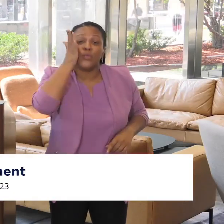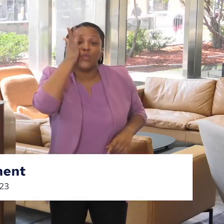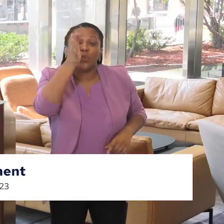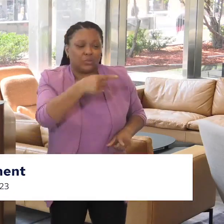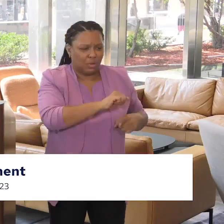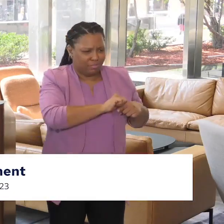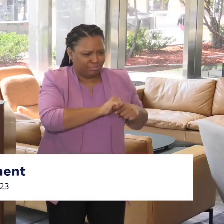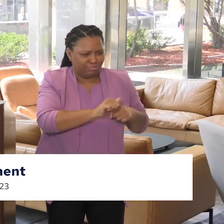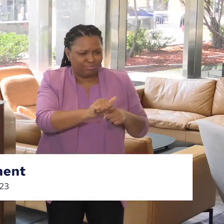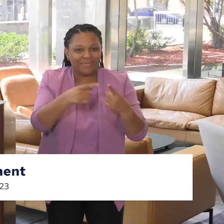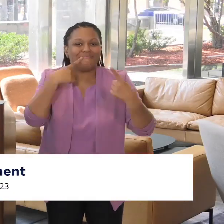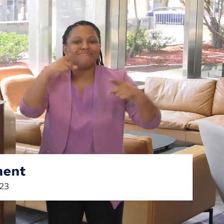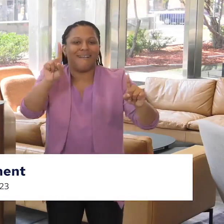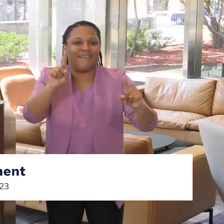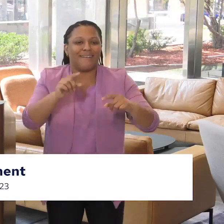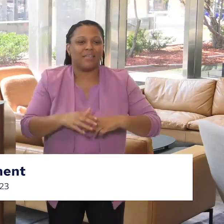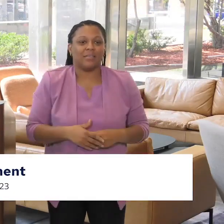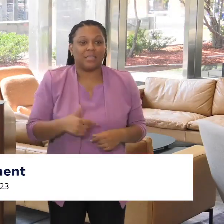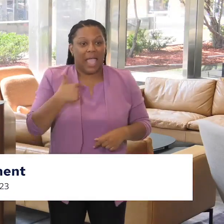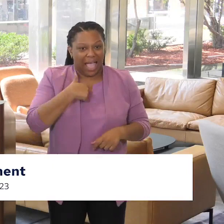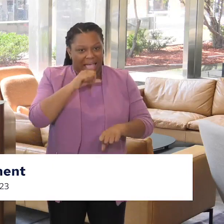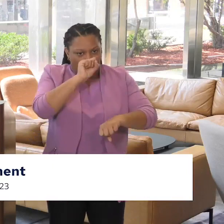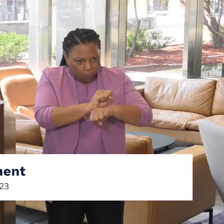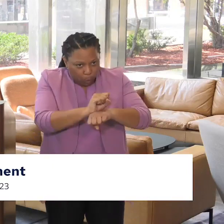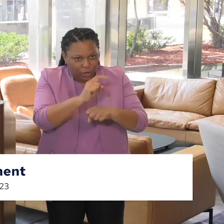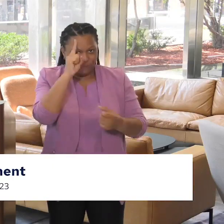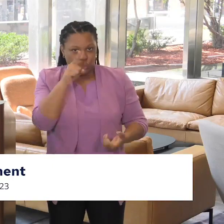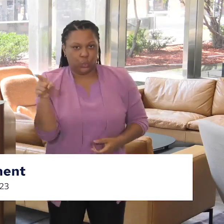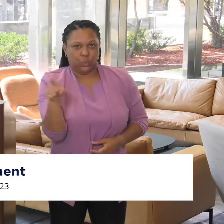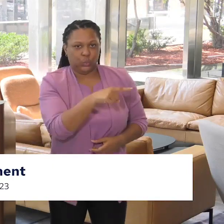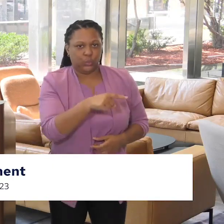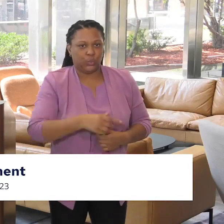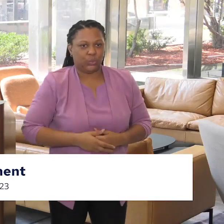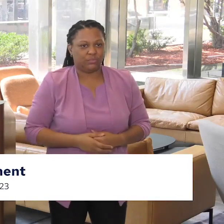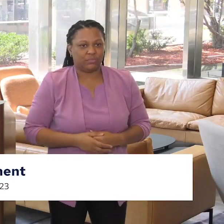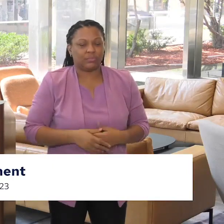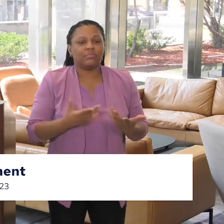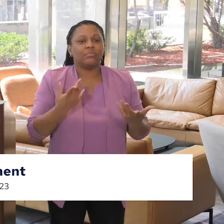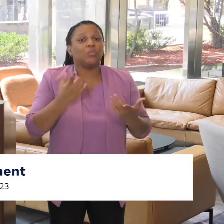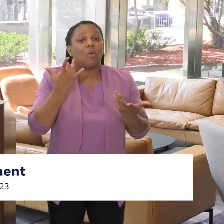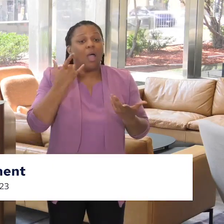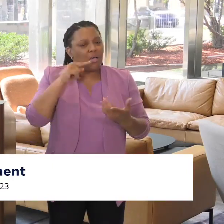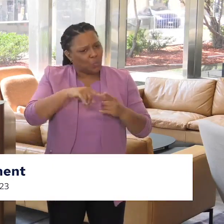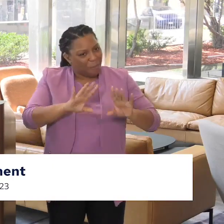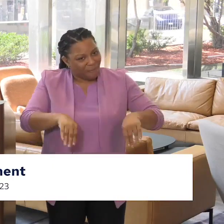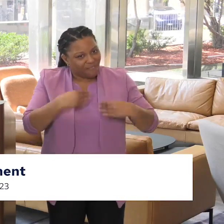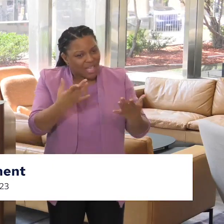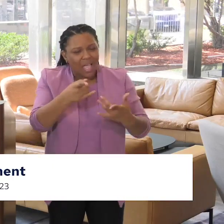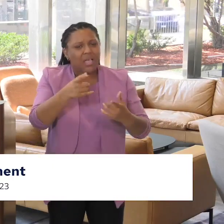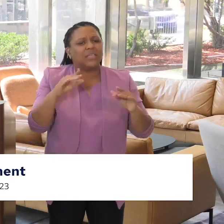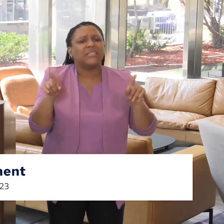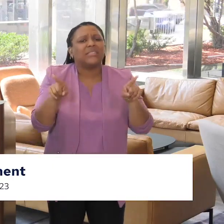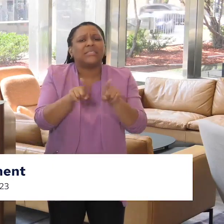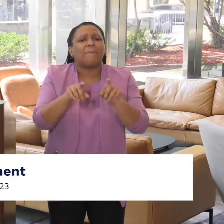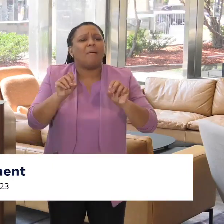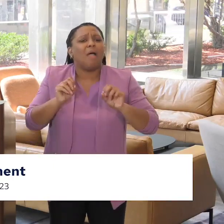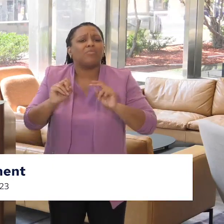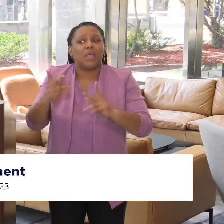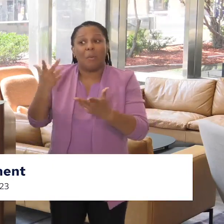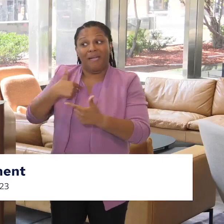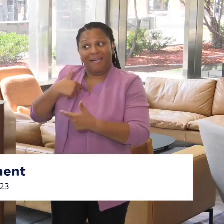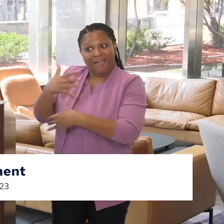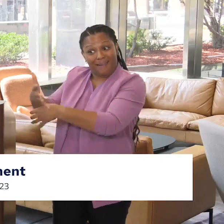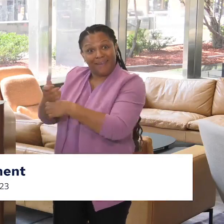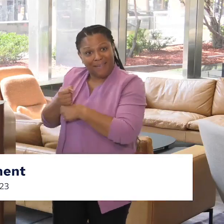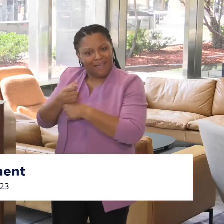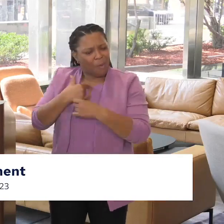mistake that I work for you to provide you the same opportunities that were afforded me to grow